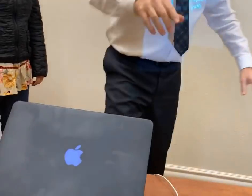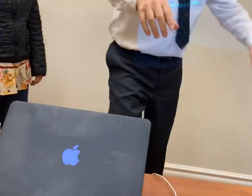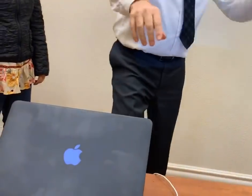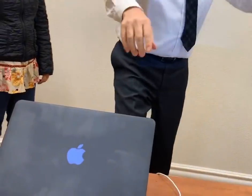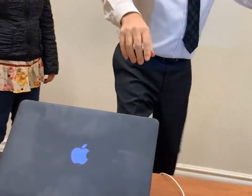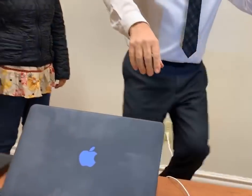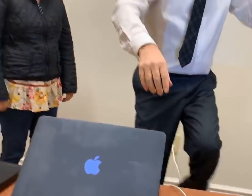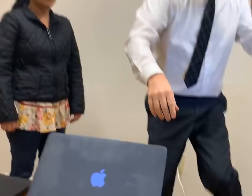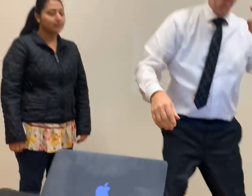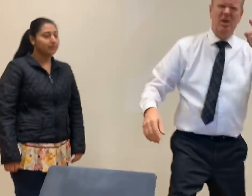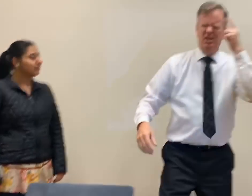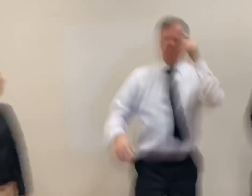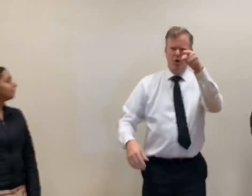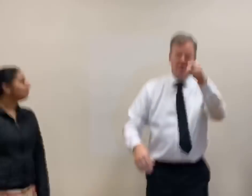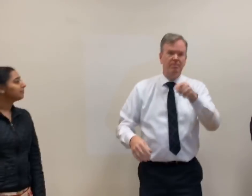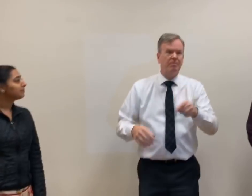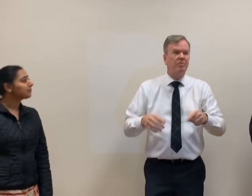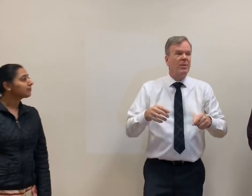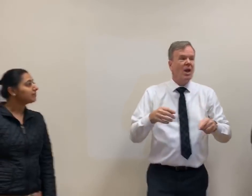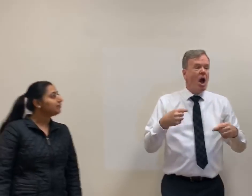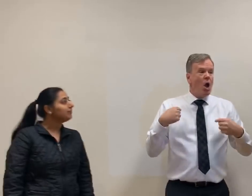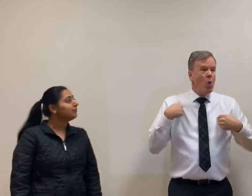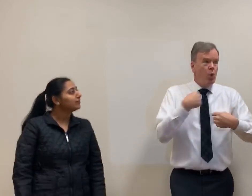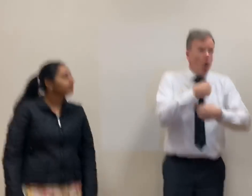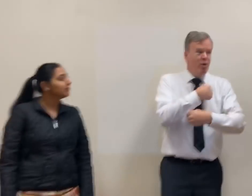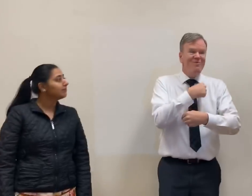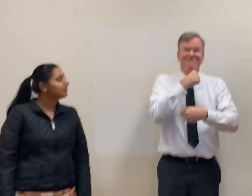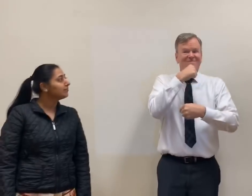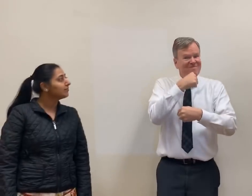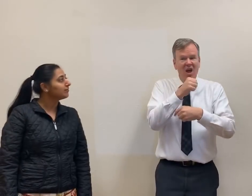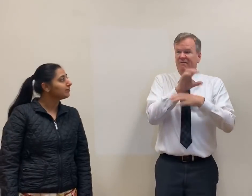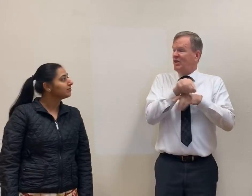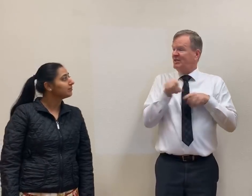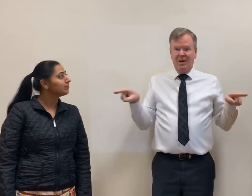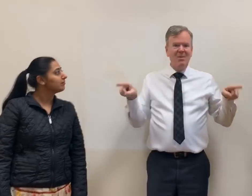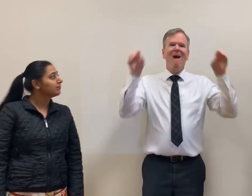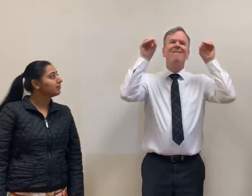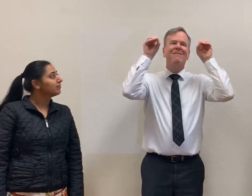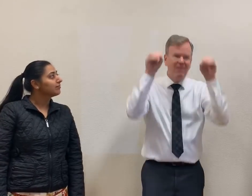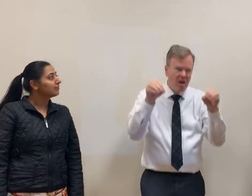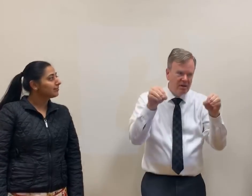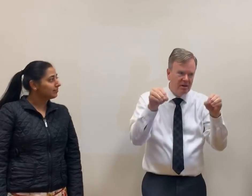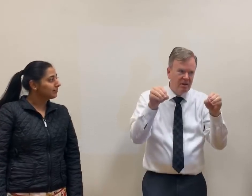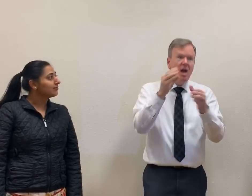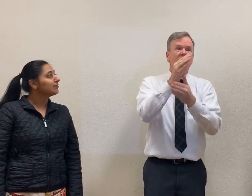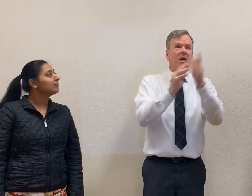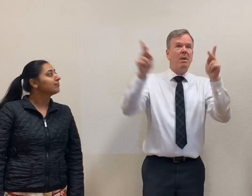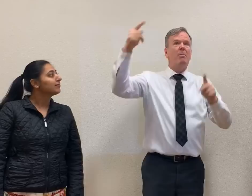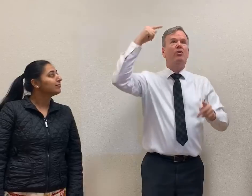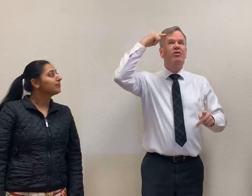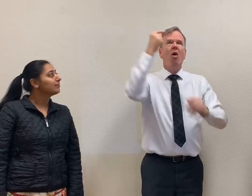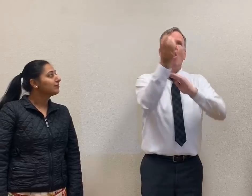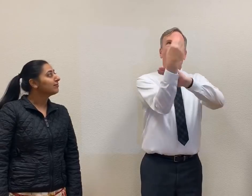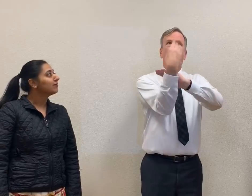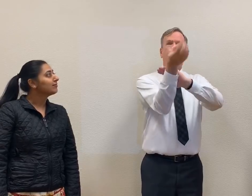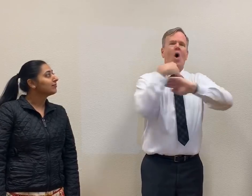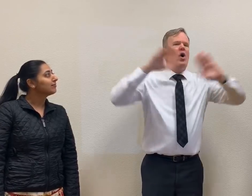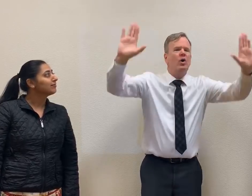Okay. It is for now. Oh, smart. Now, so you can see me. Okay. There was no forcing them to do anything. Some people are, oh, you're